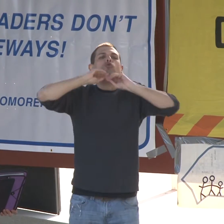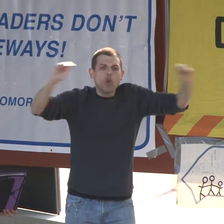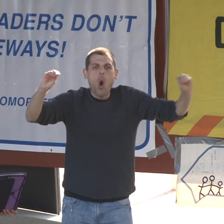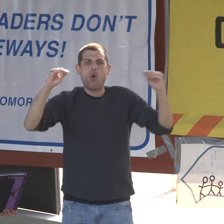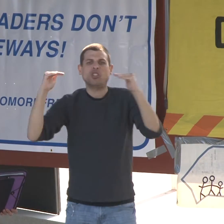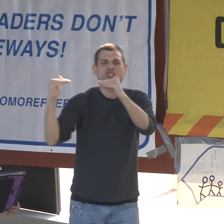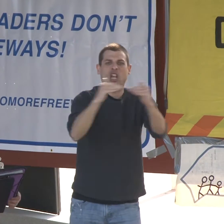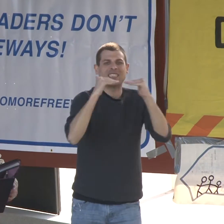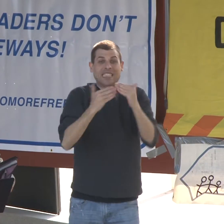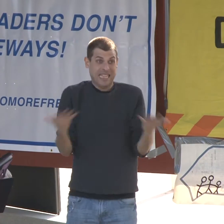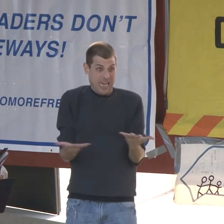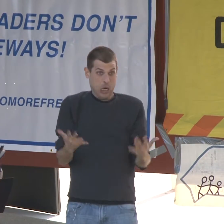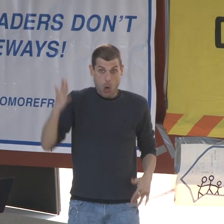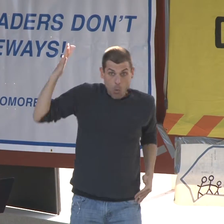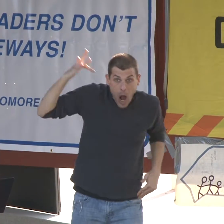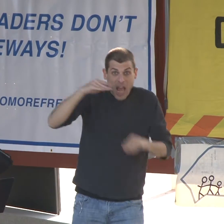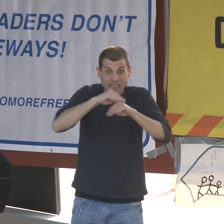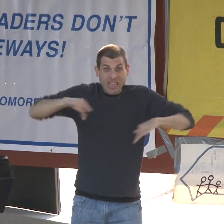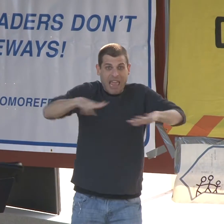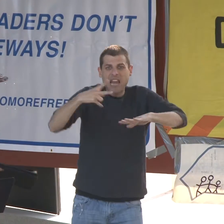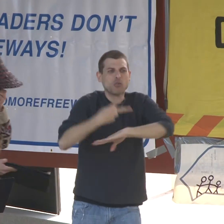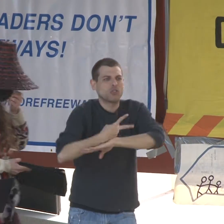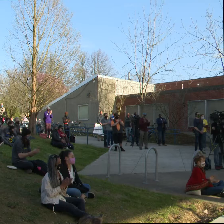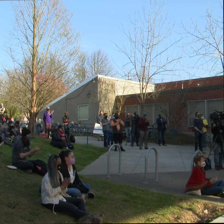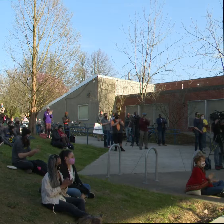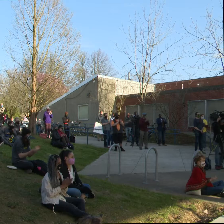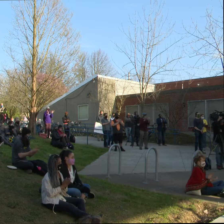justice on stolen land.